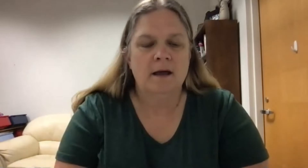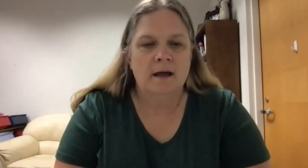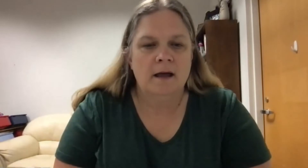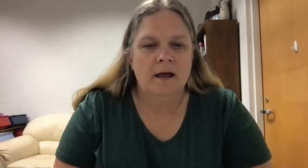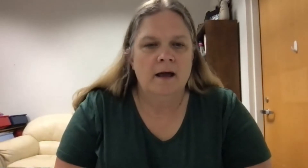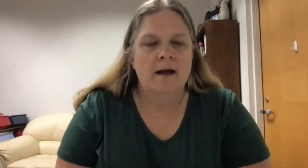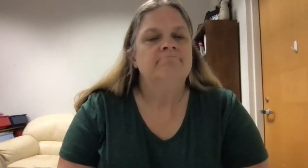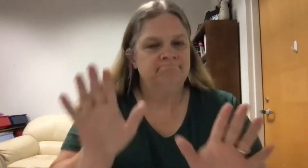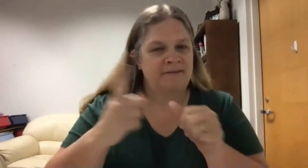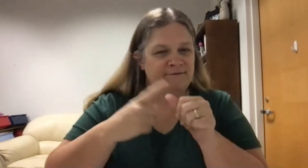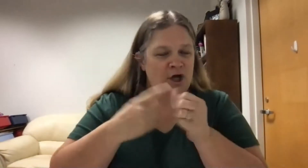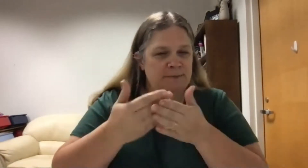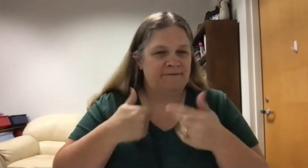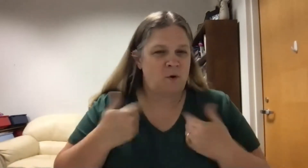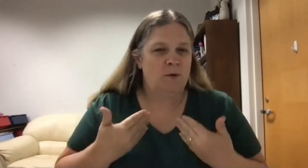you guys.